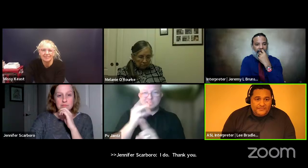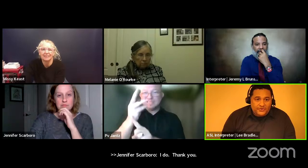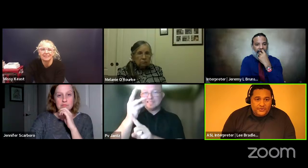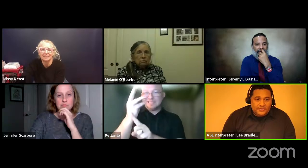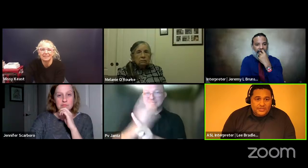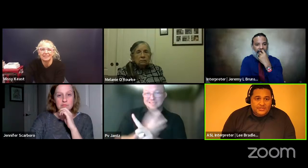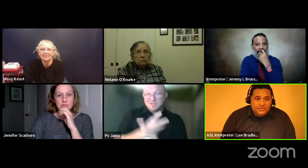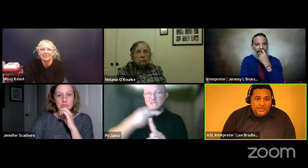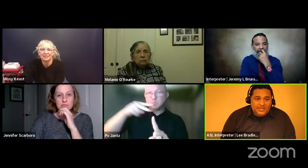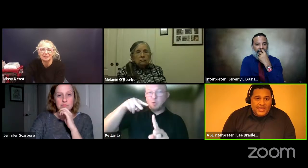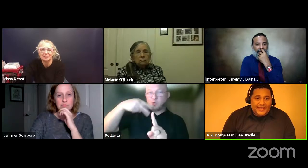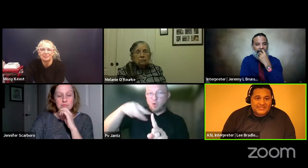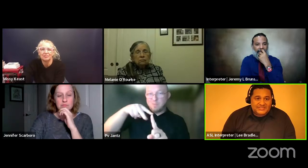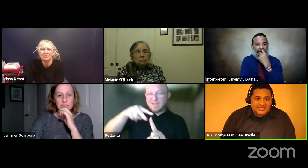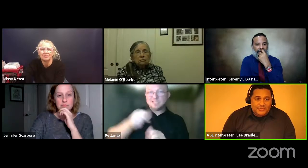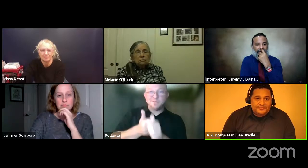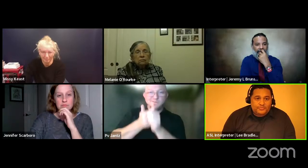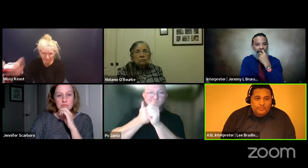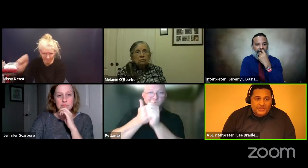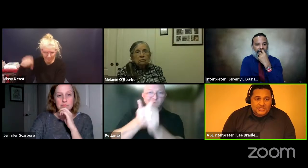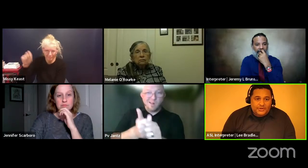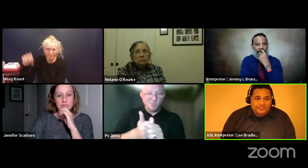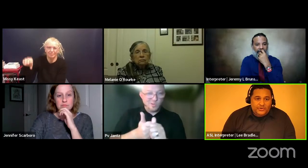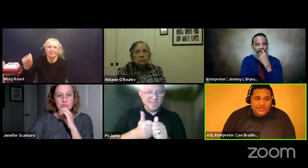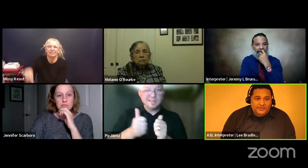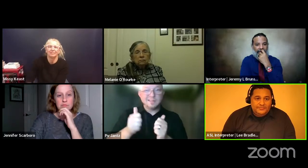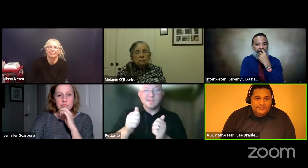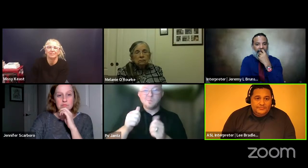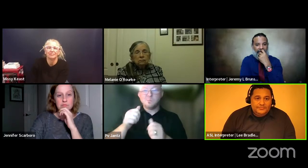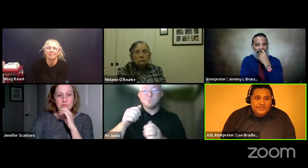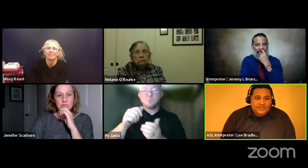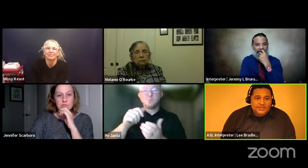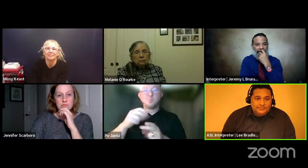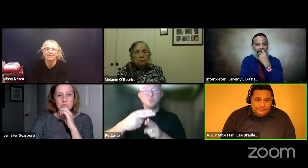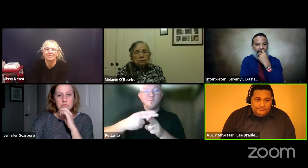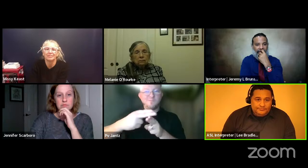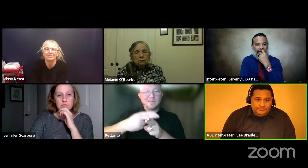being offered, including a 6-month probationary period